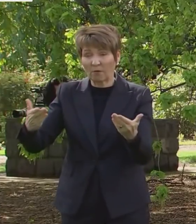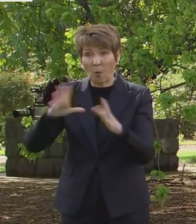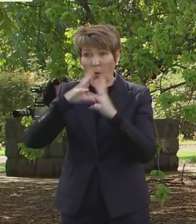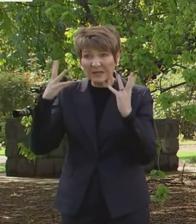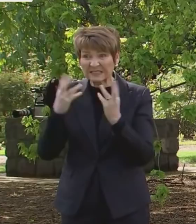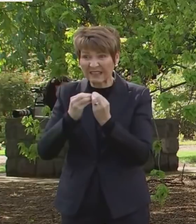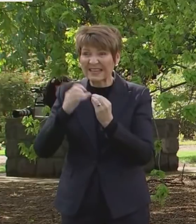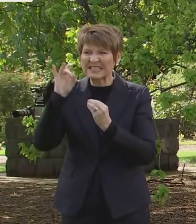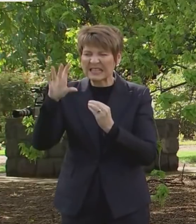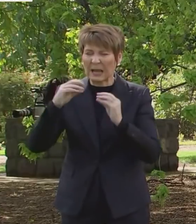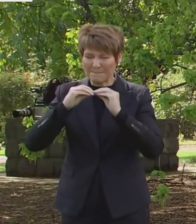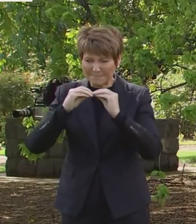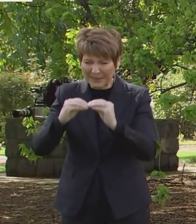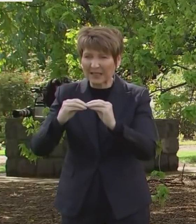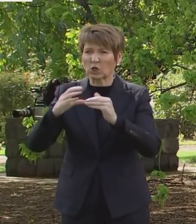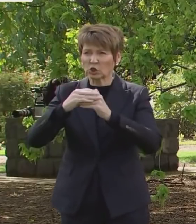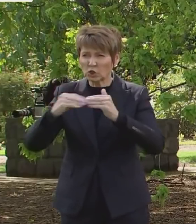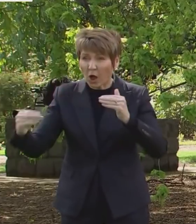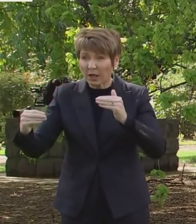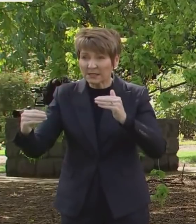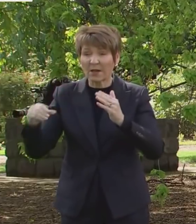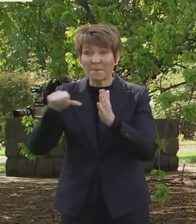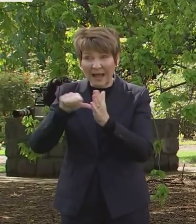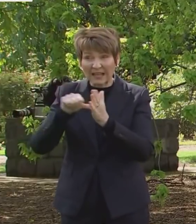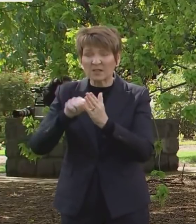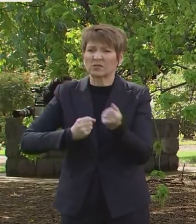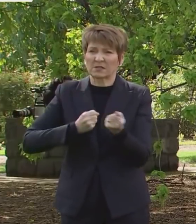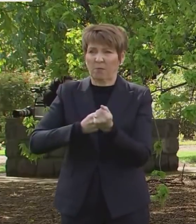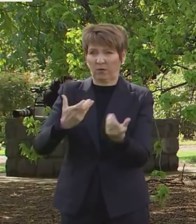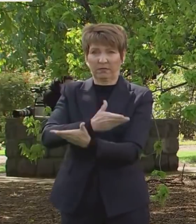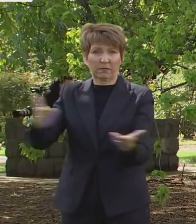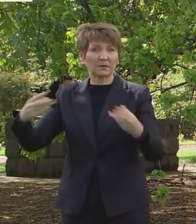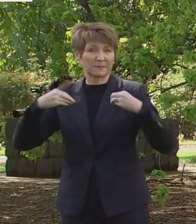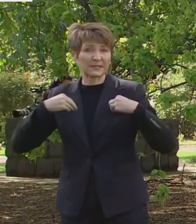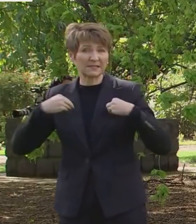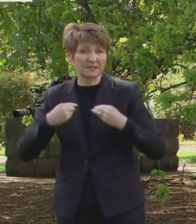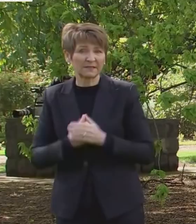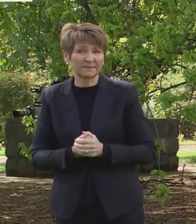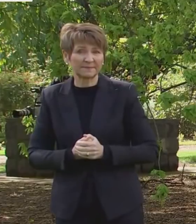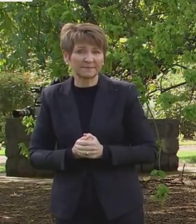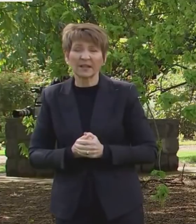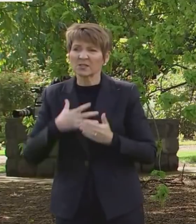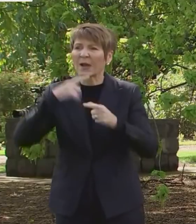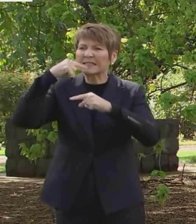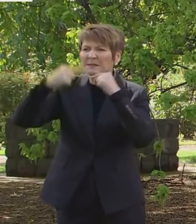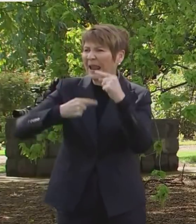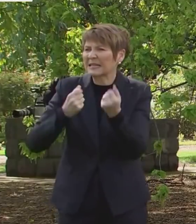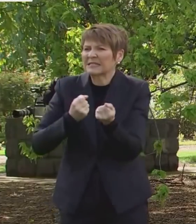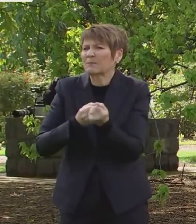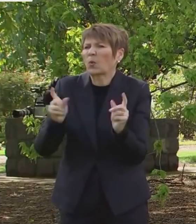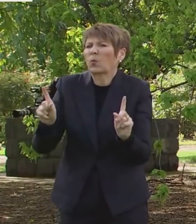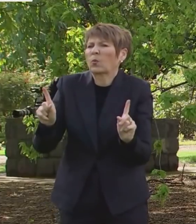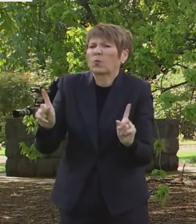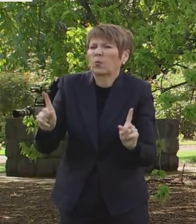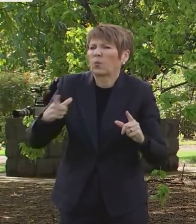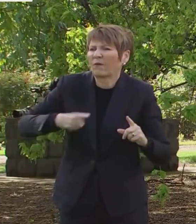$10 billion. To go through those packages of support, the